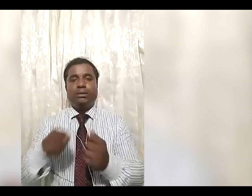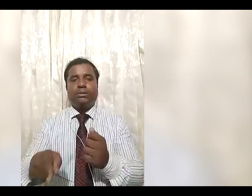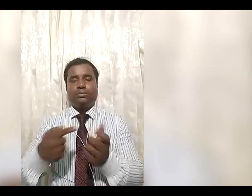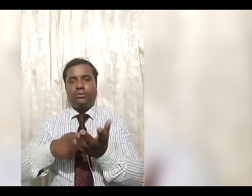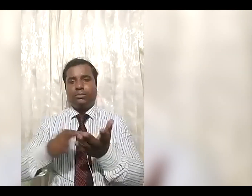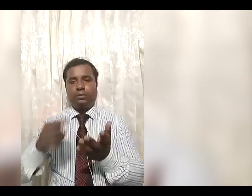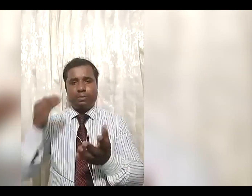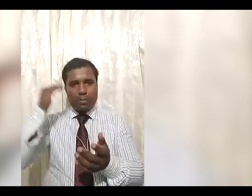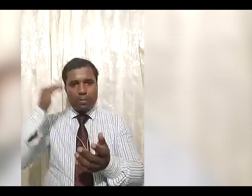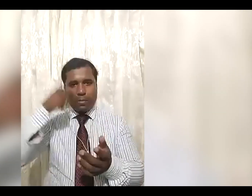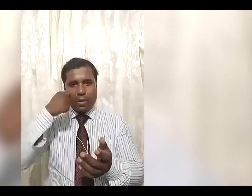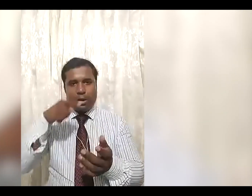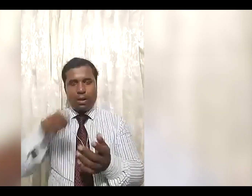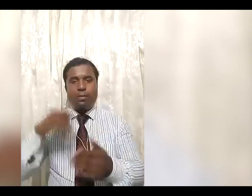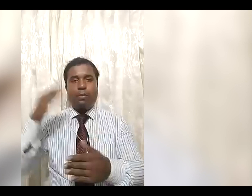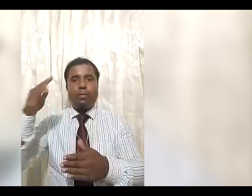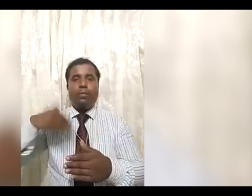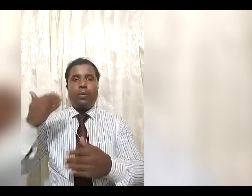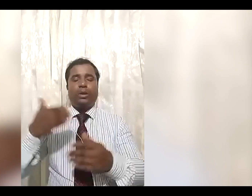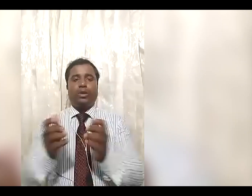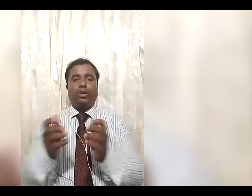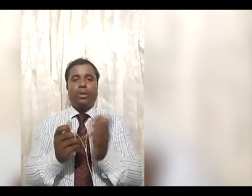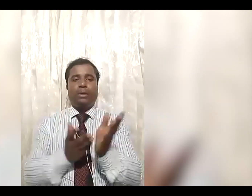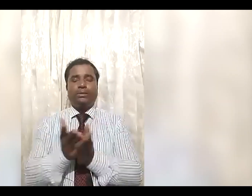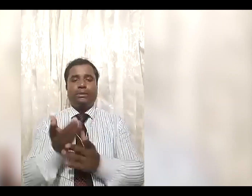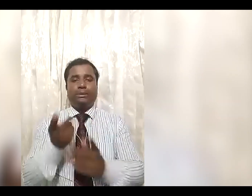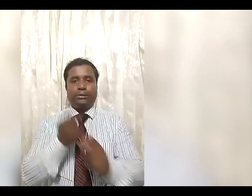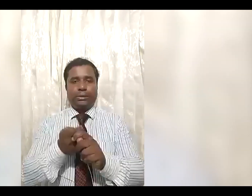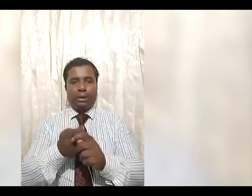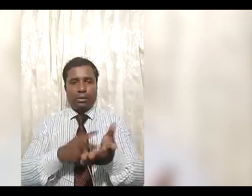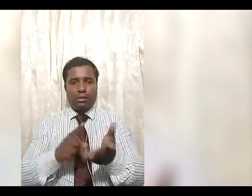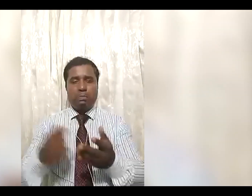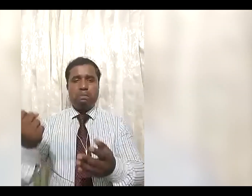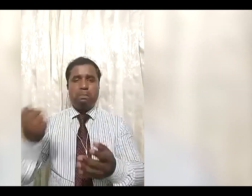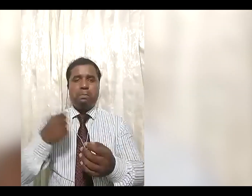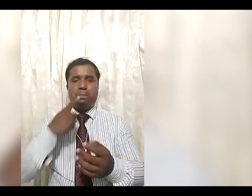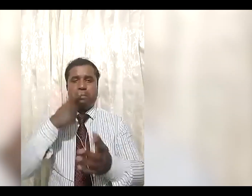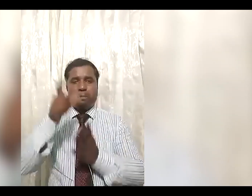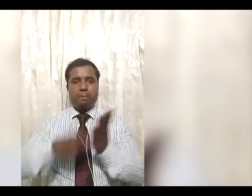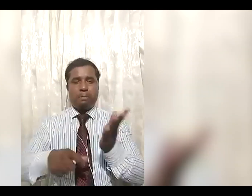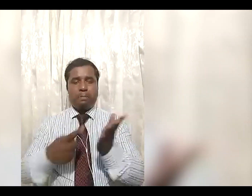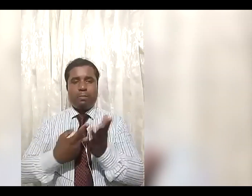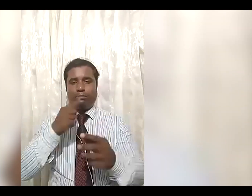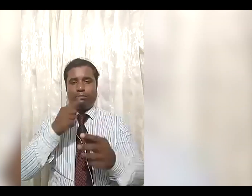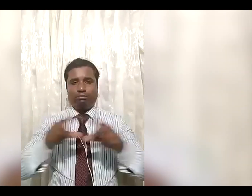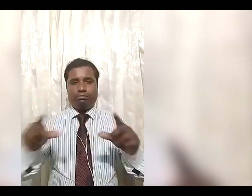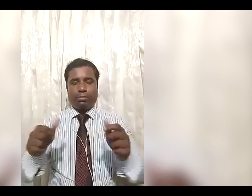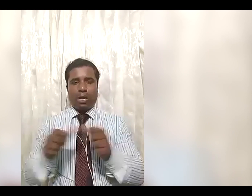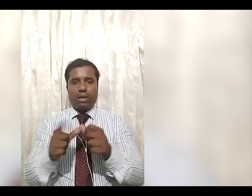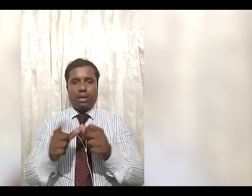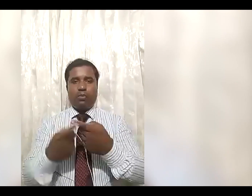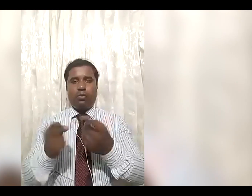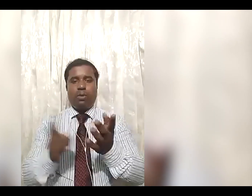disability featured prominently. So I think that is also a very strong compulsion for us to take action on it.